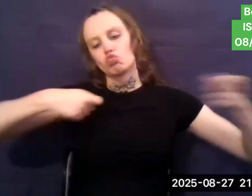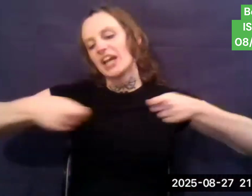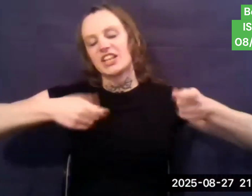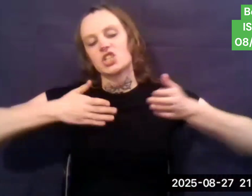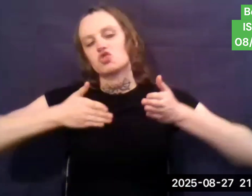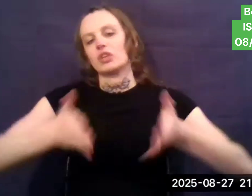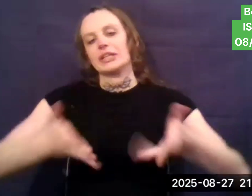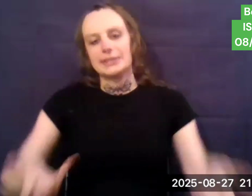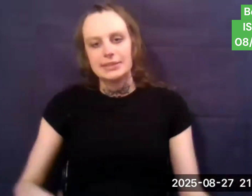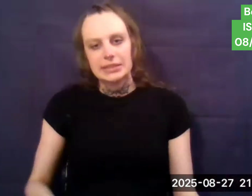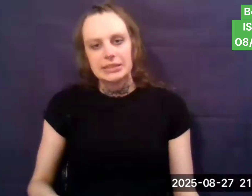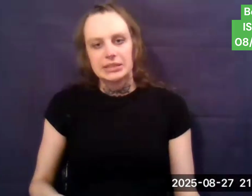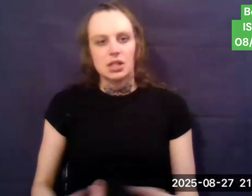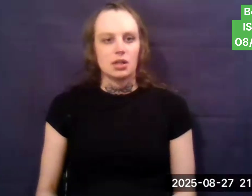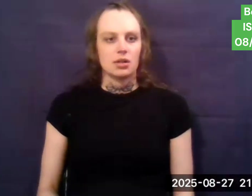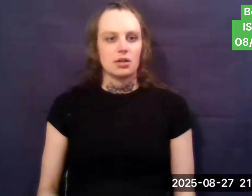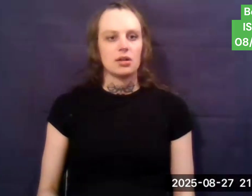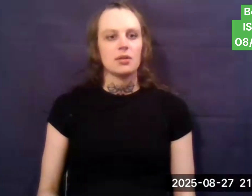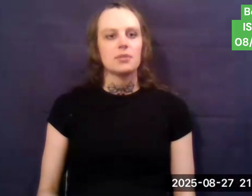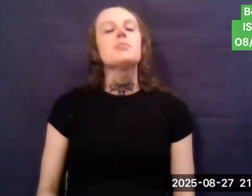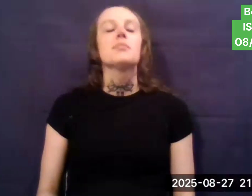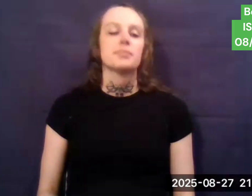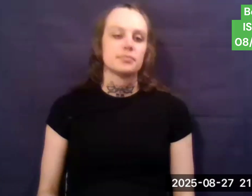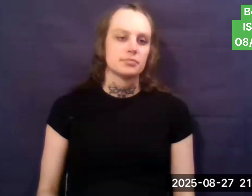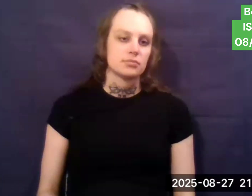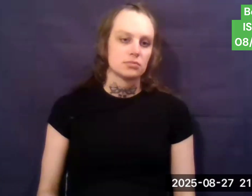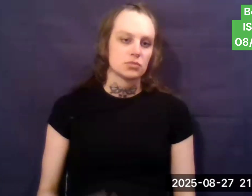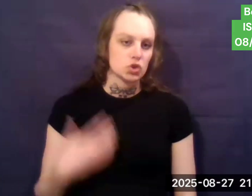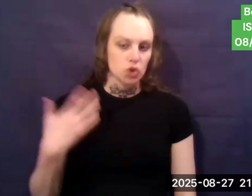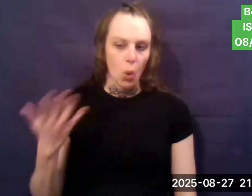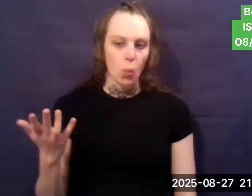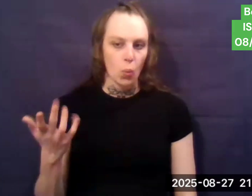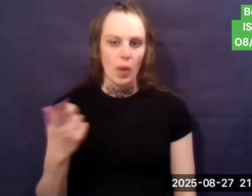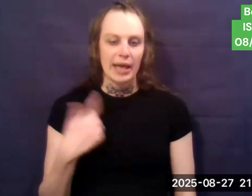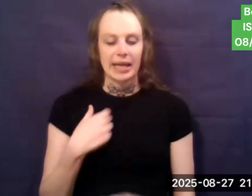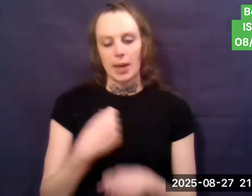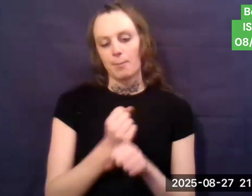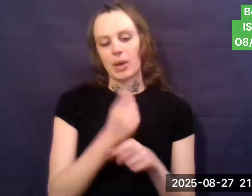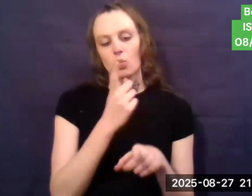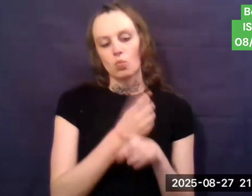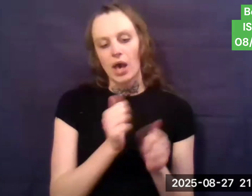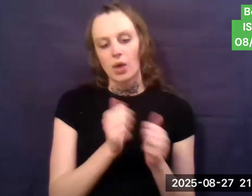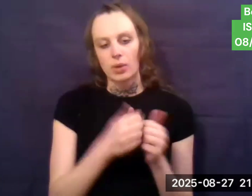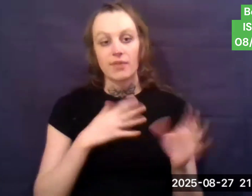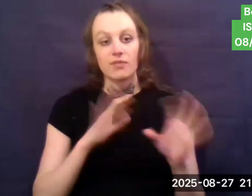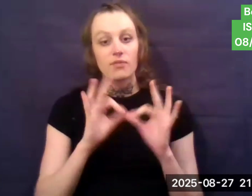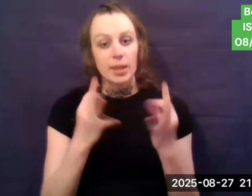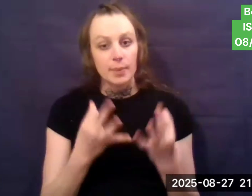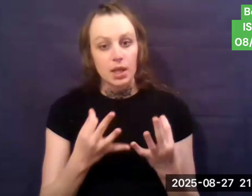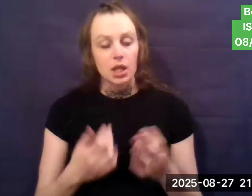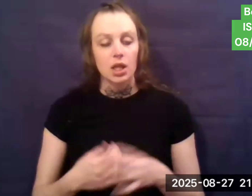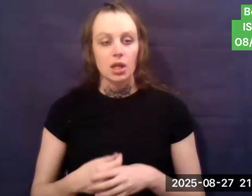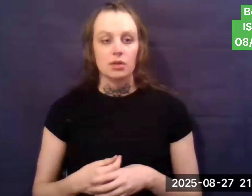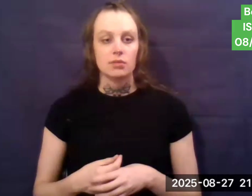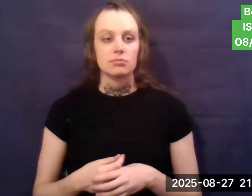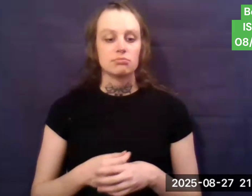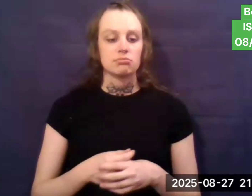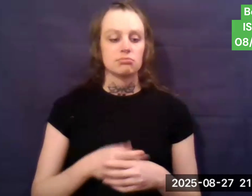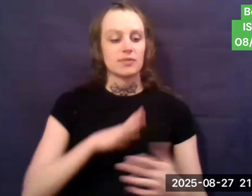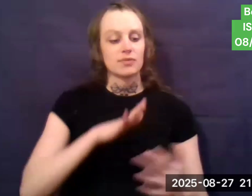So the fact that I'm able to make those living amends and I'm able to do these amends in person and read